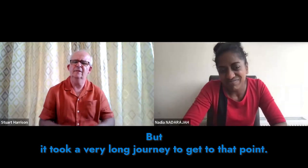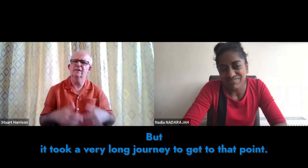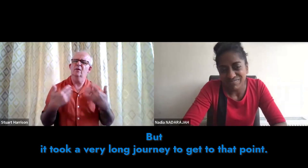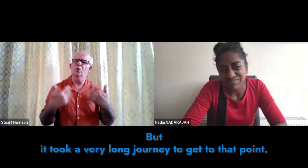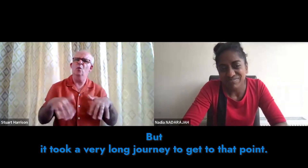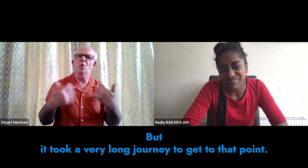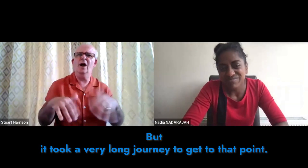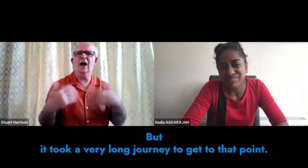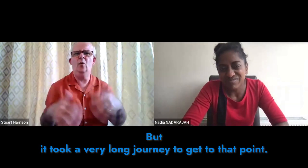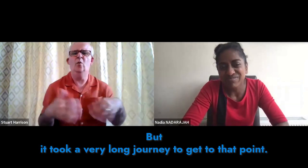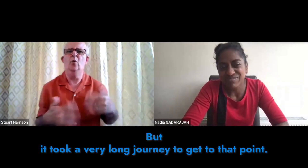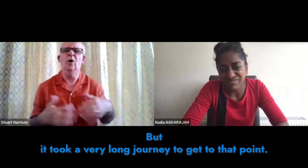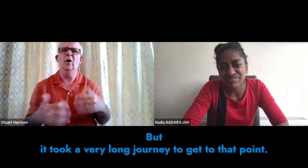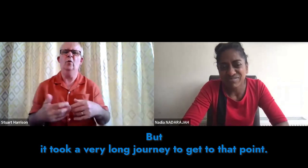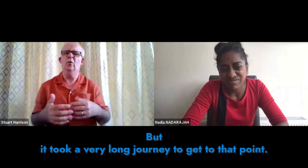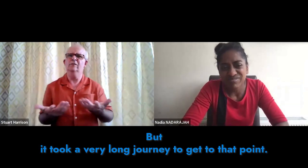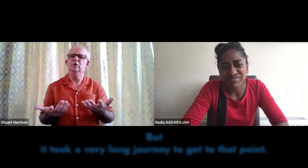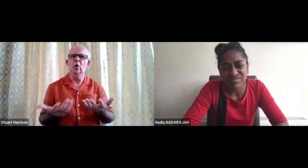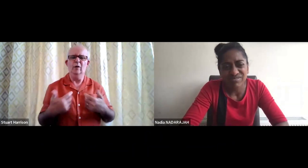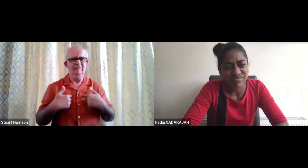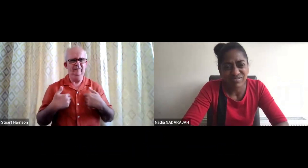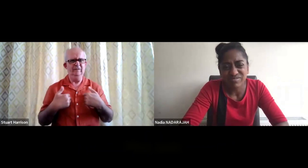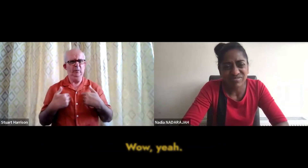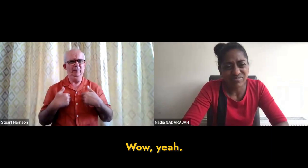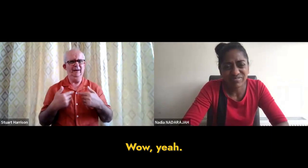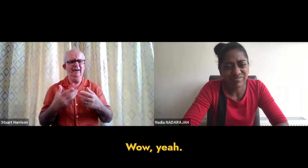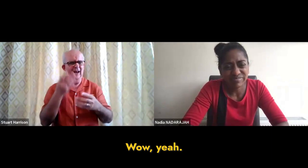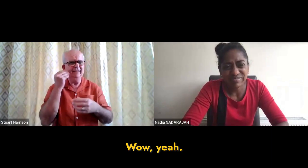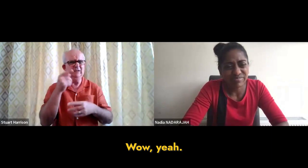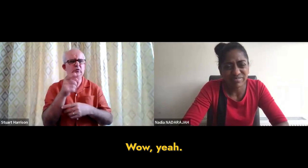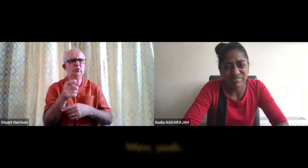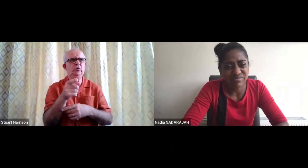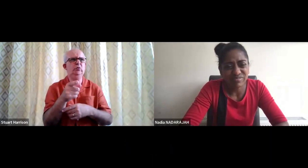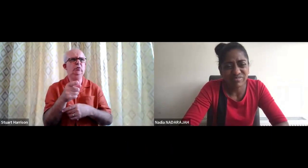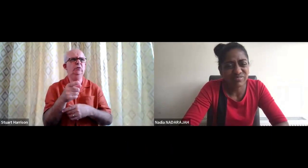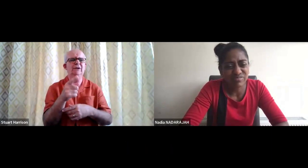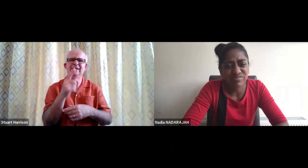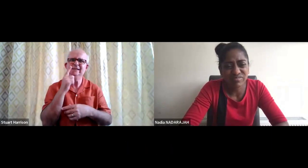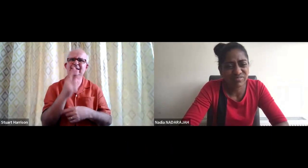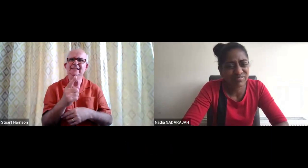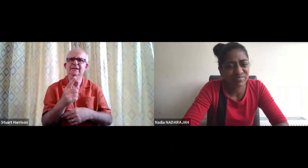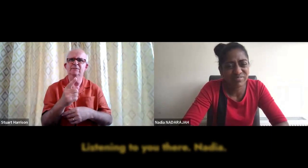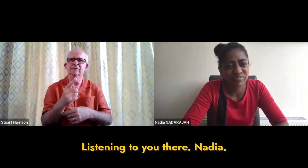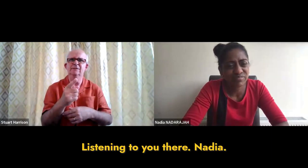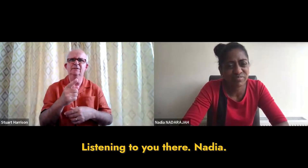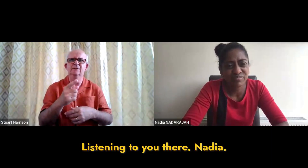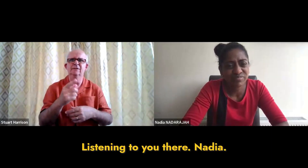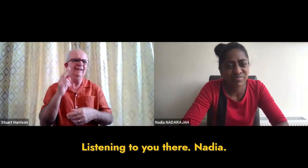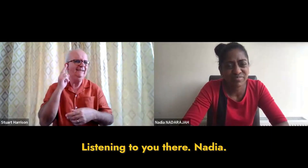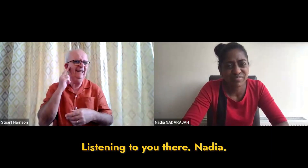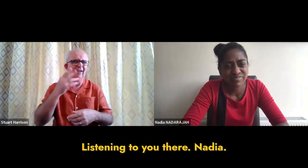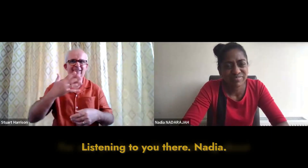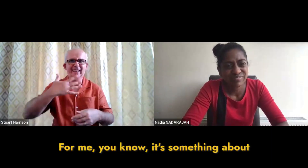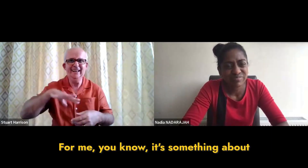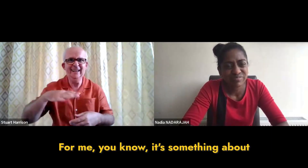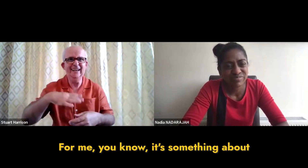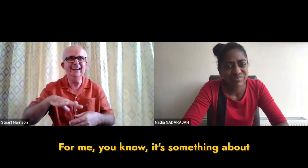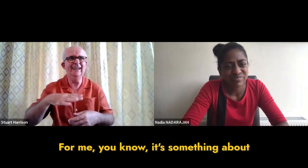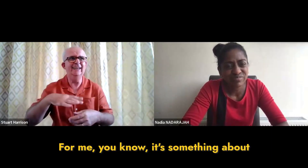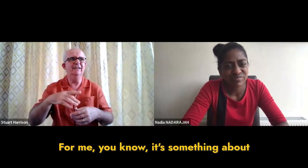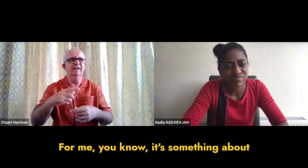a very long journey to get to that point. Yeah. Listening to you then, Nadia, for